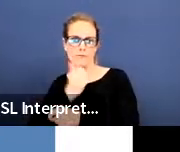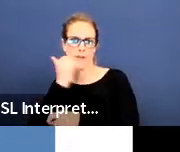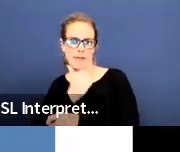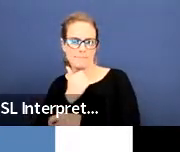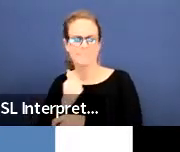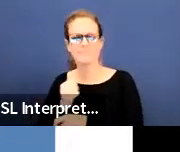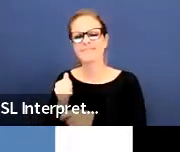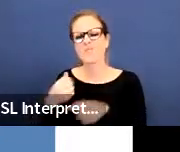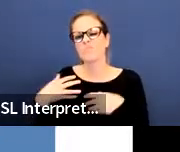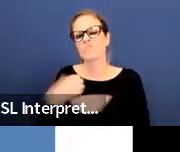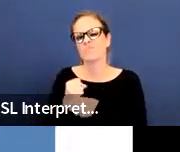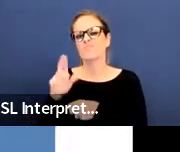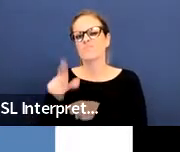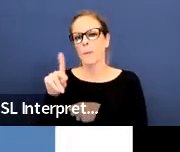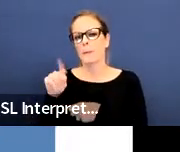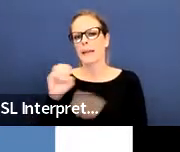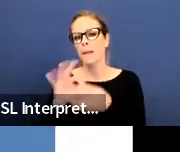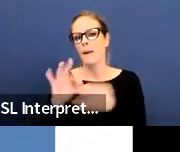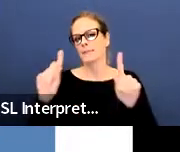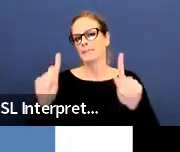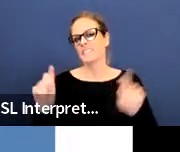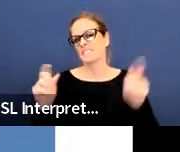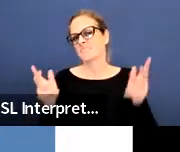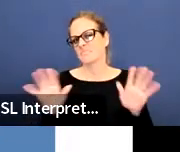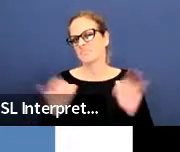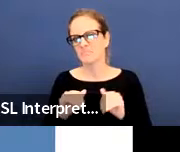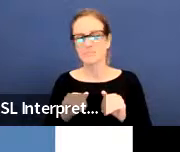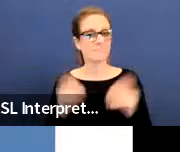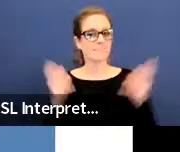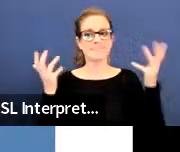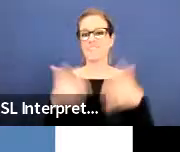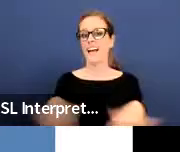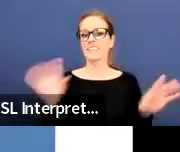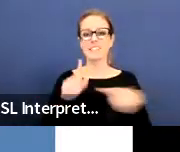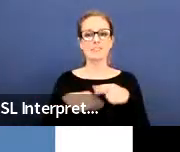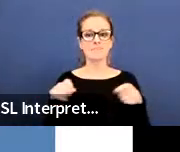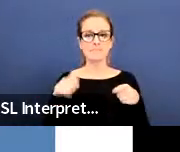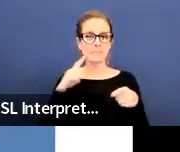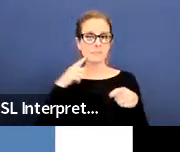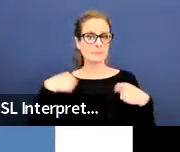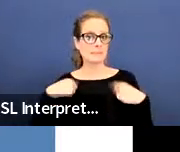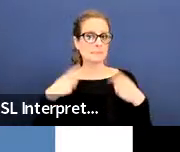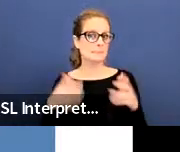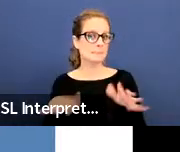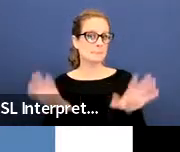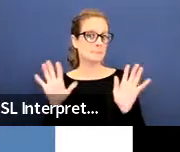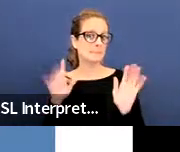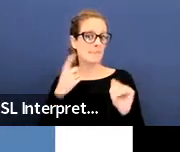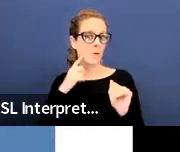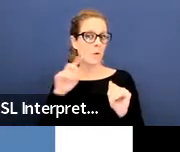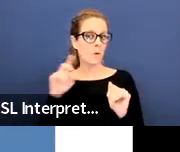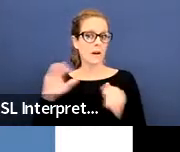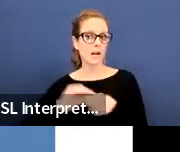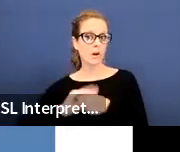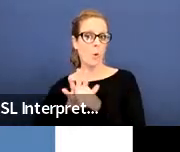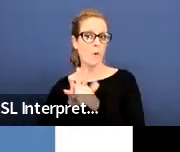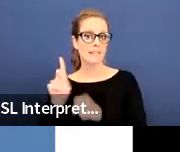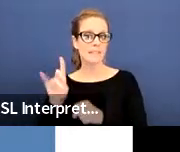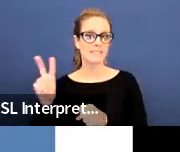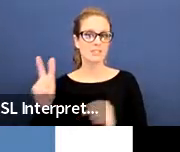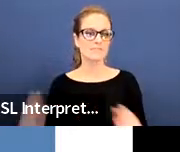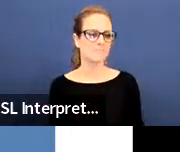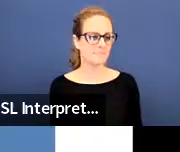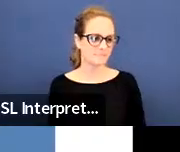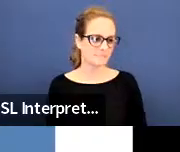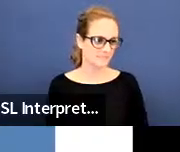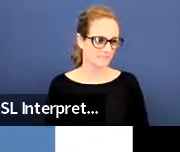quick update there on testing. So and that is all I have for this evening for COVID division.